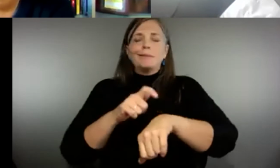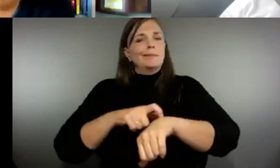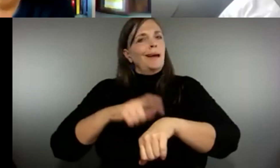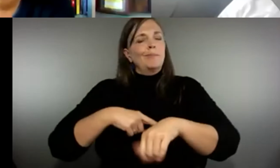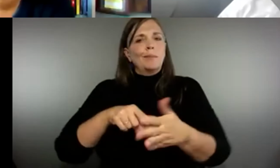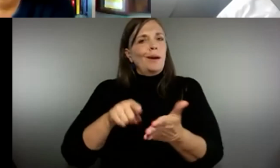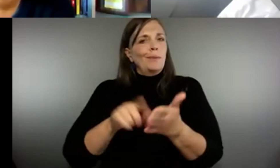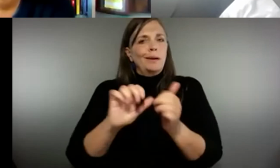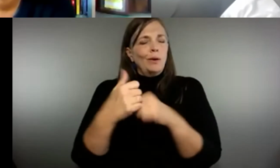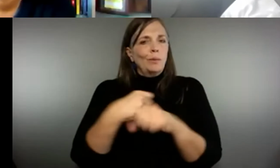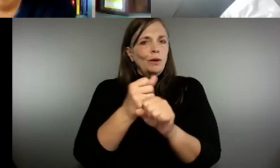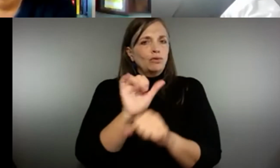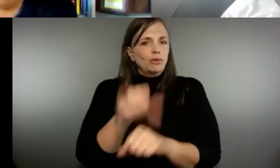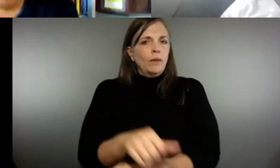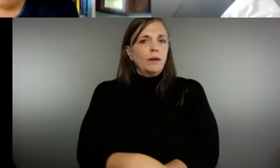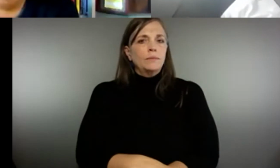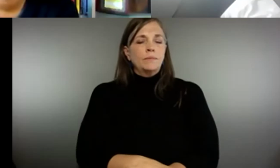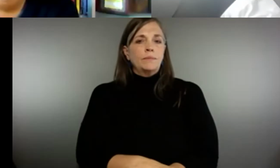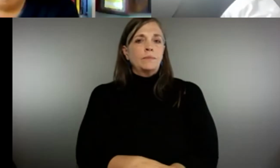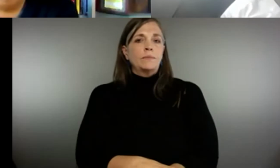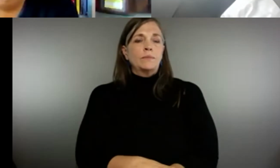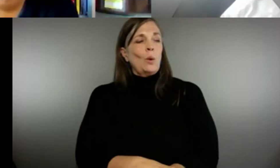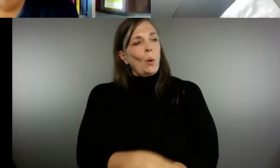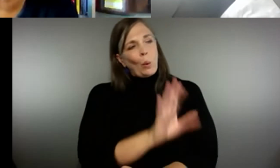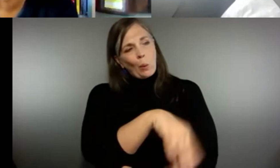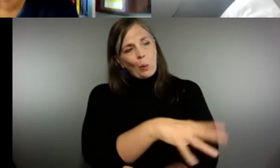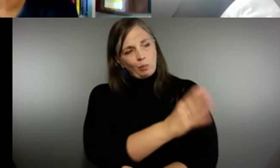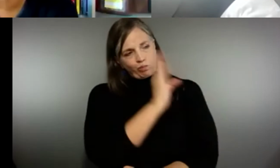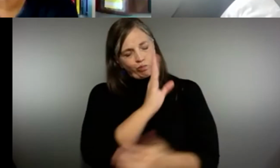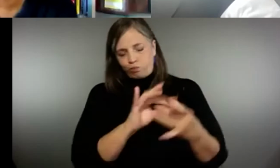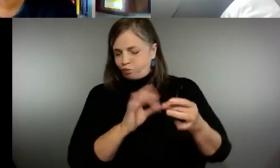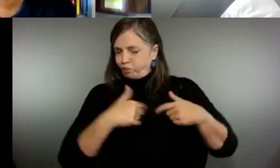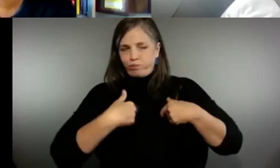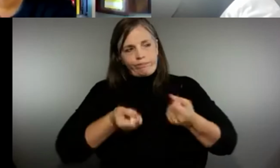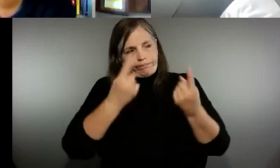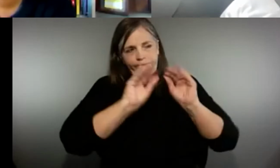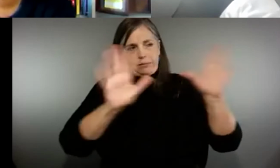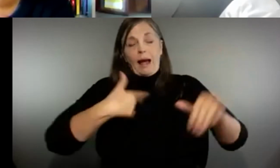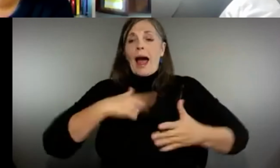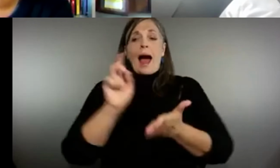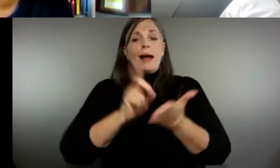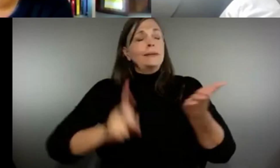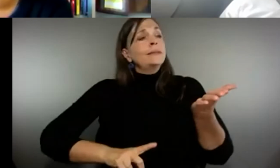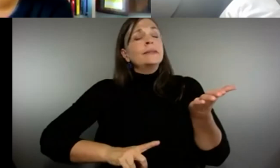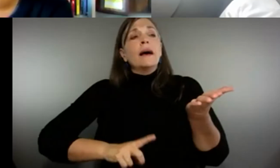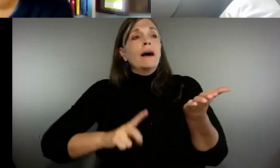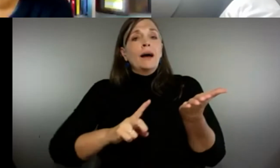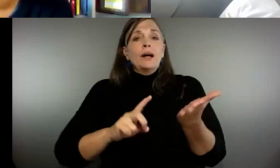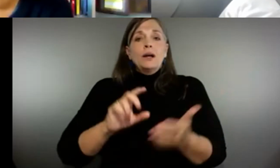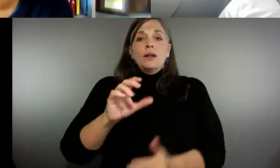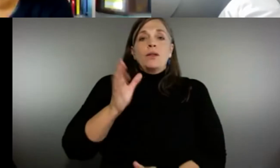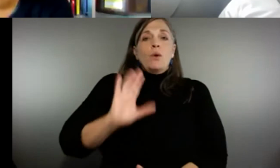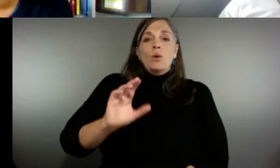you you are you are talking on my alley you know i was a designer of the oltps